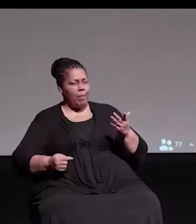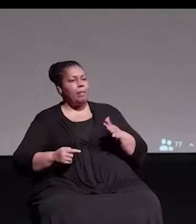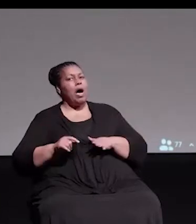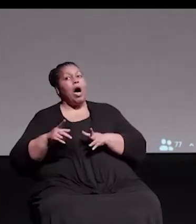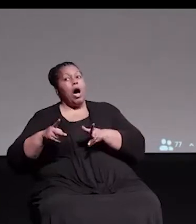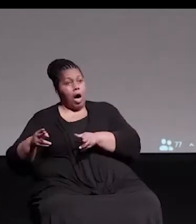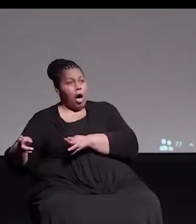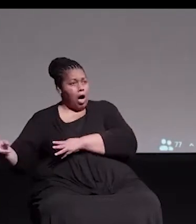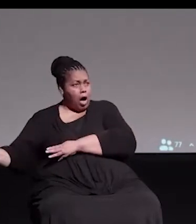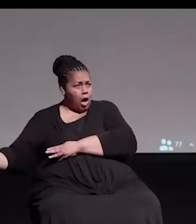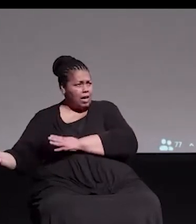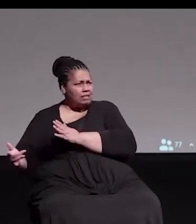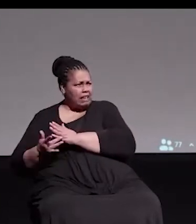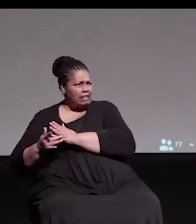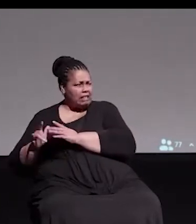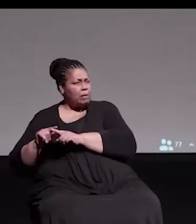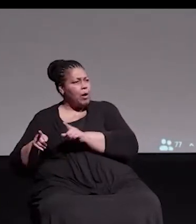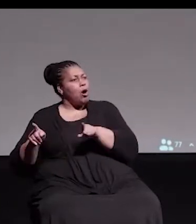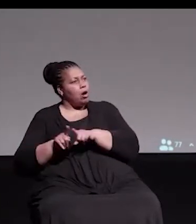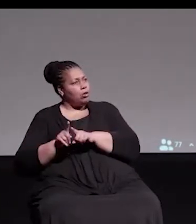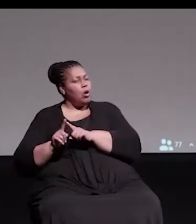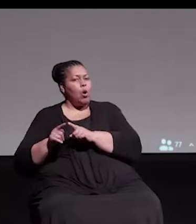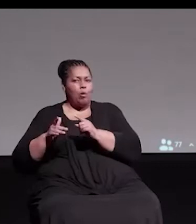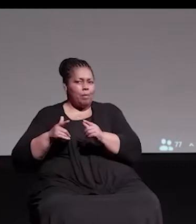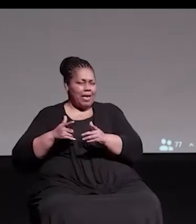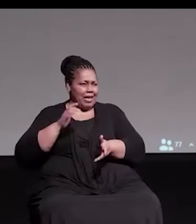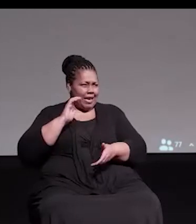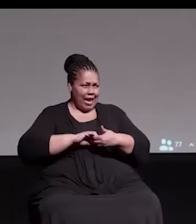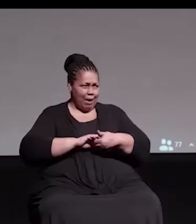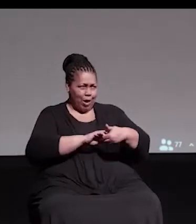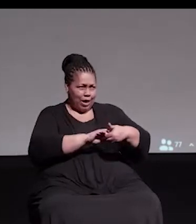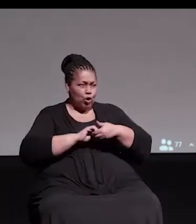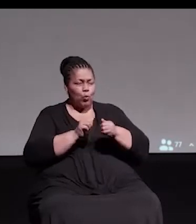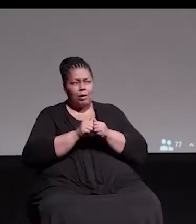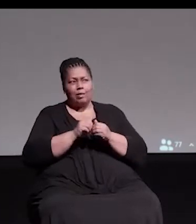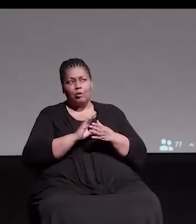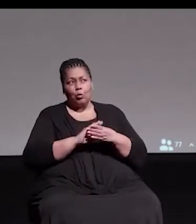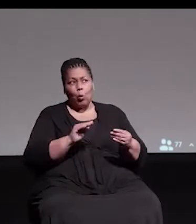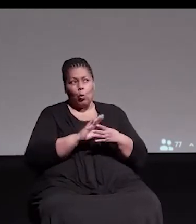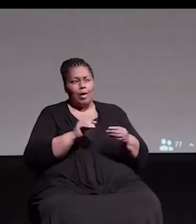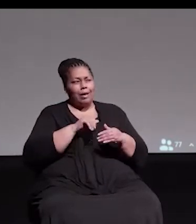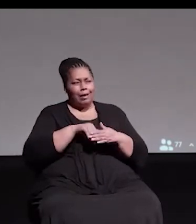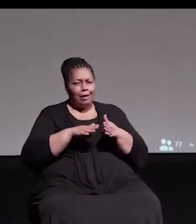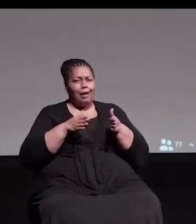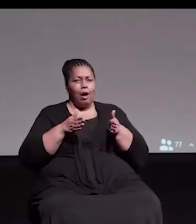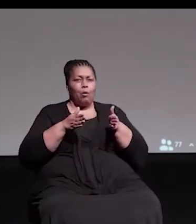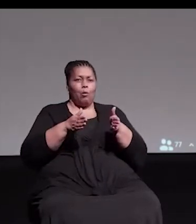the technical part of editing, I am also going to be collaborating with you on the story in such a way that